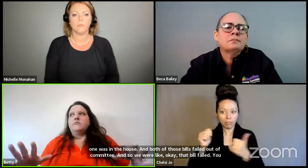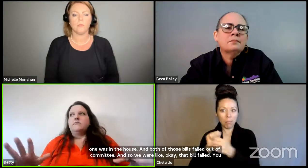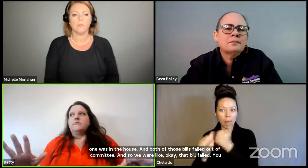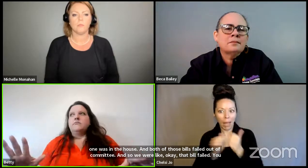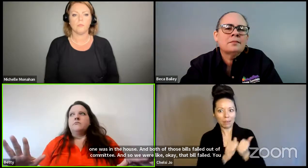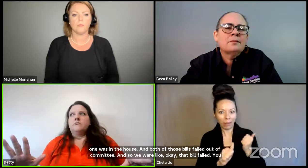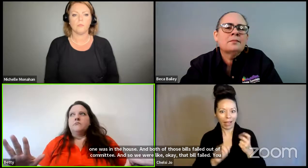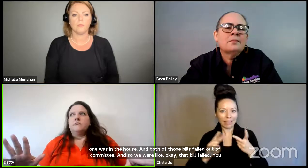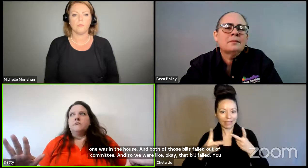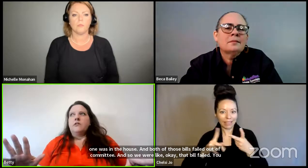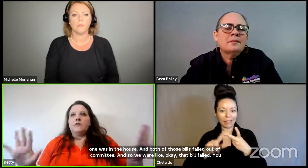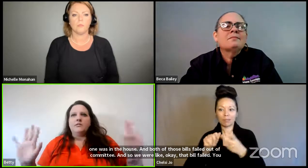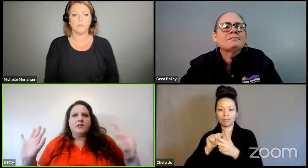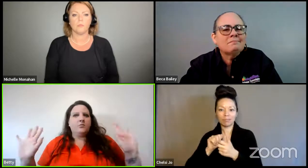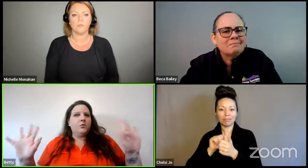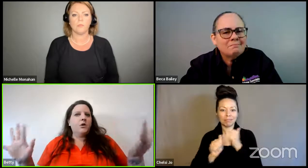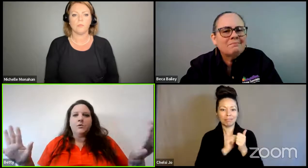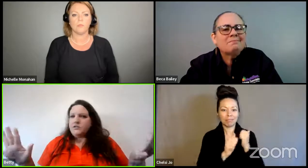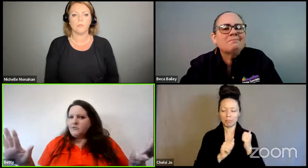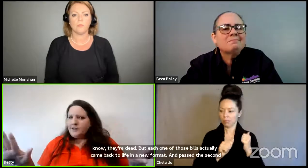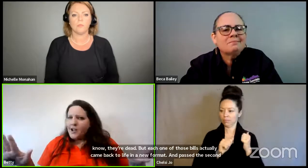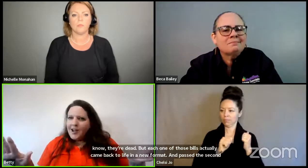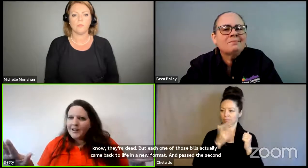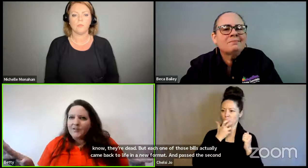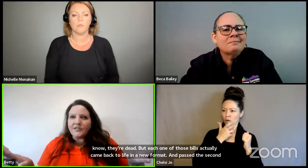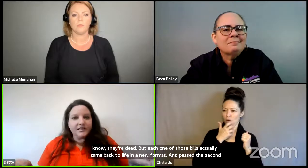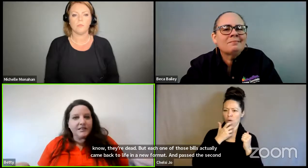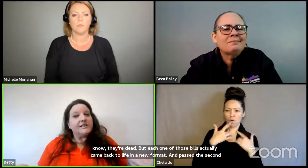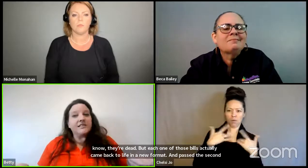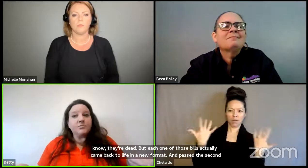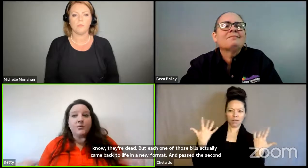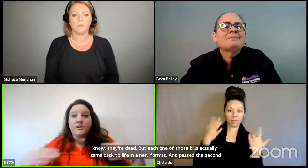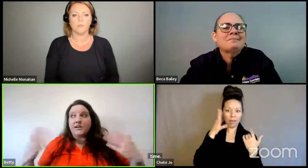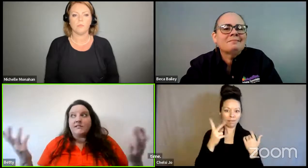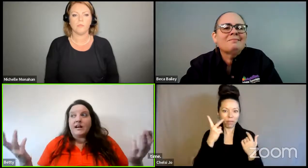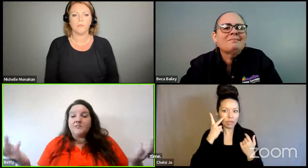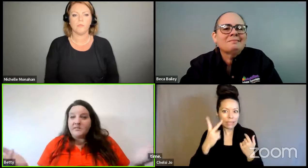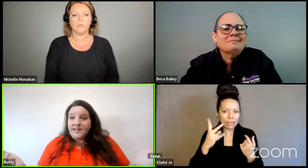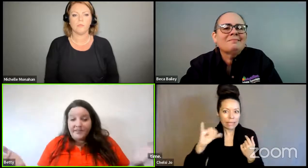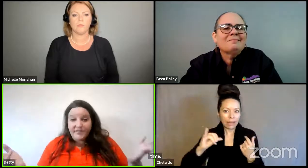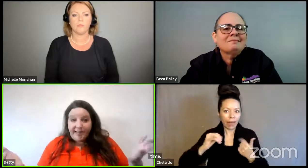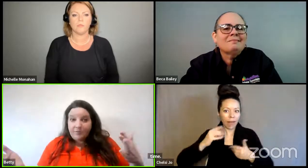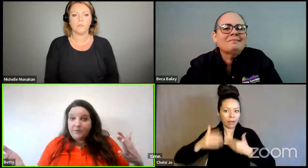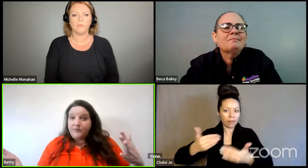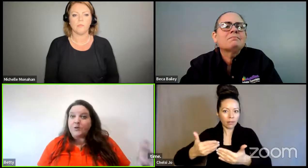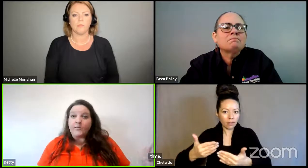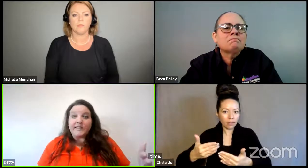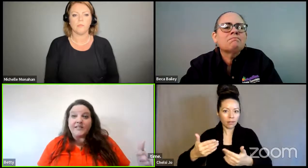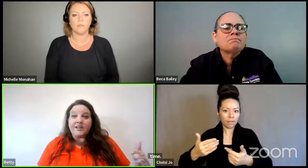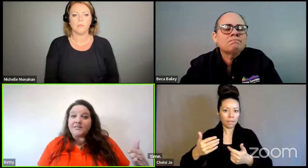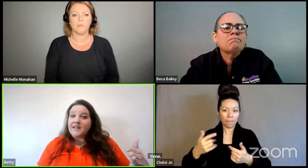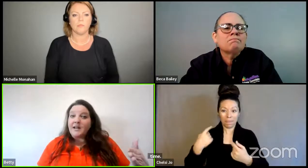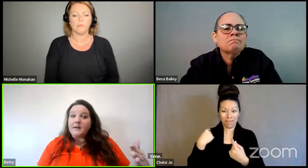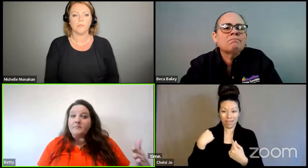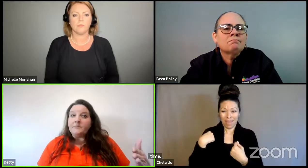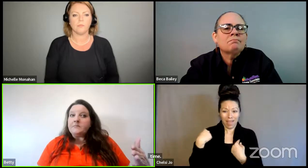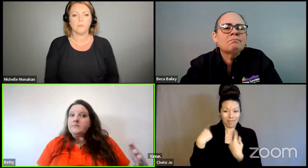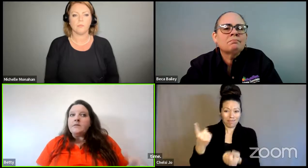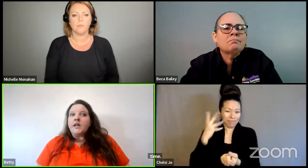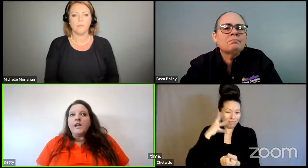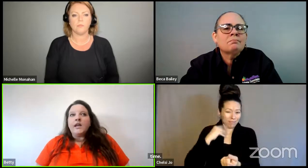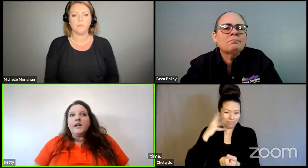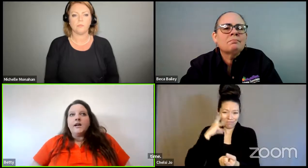And I was like, whoa, what's going on? I've never seen this before. And I've been down at the Capitol for a really long